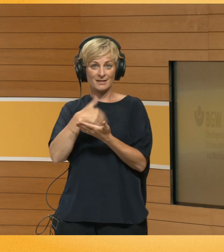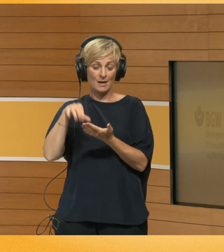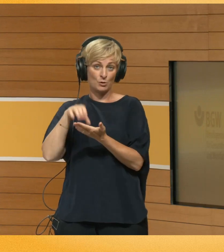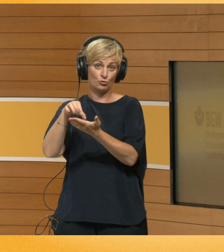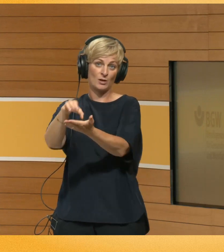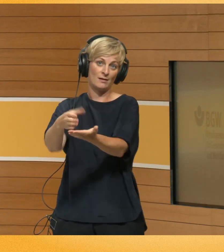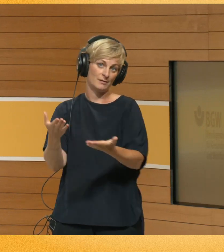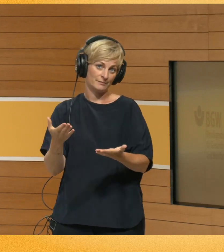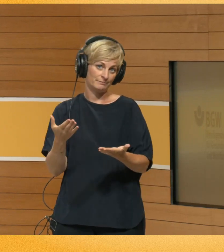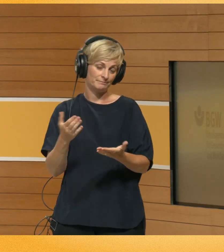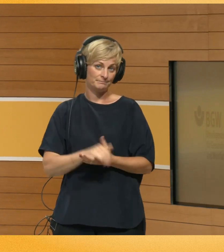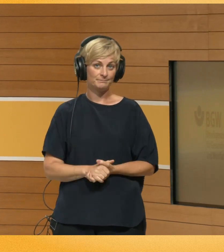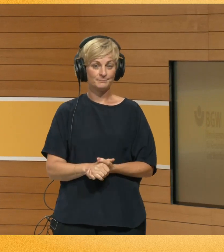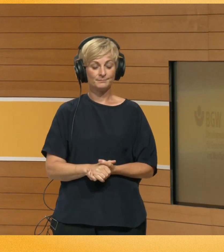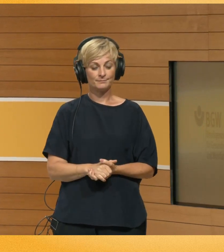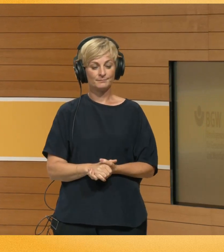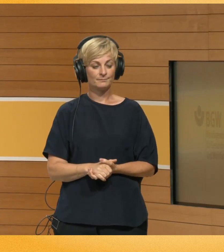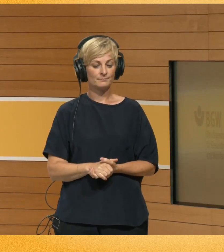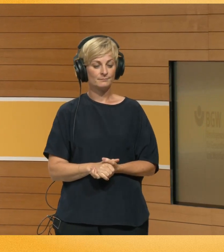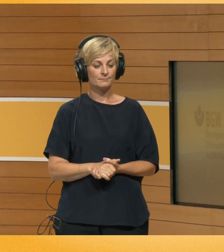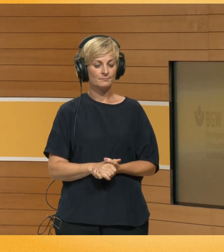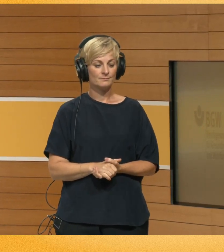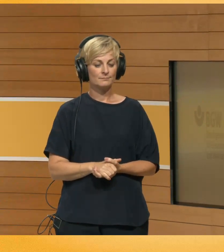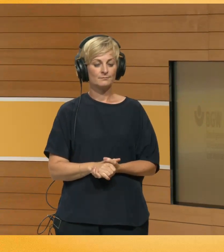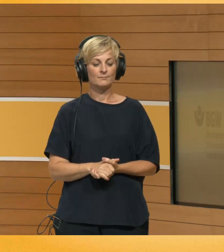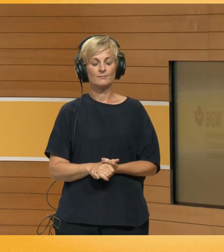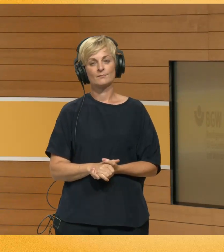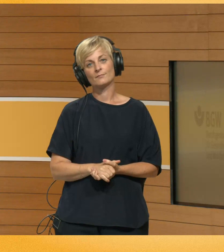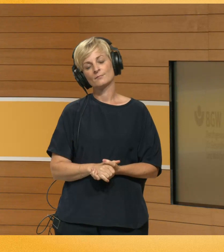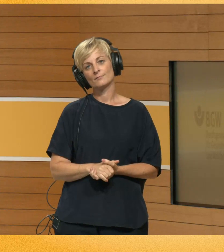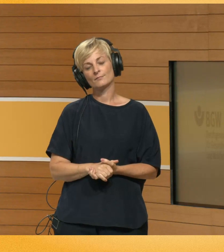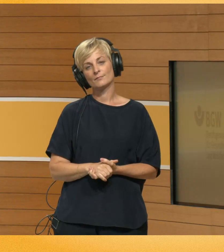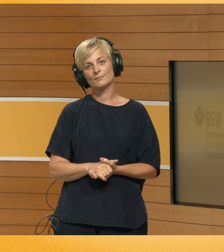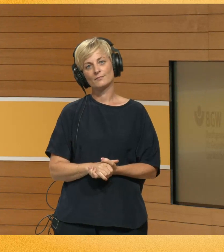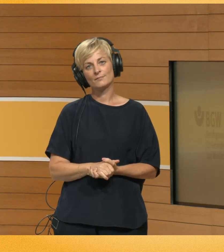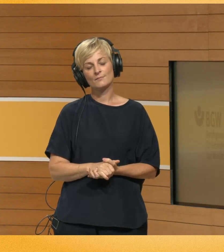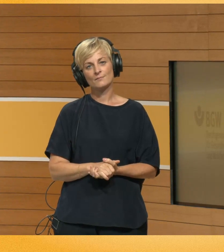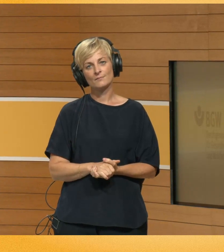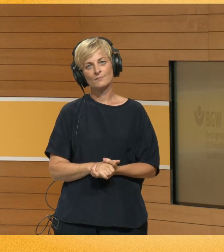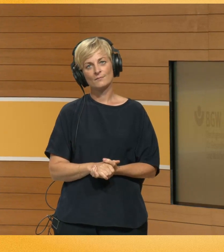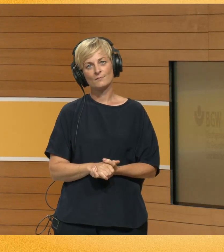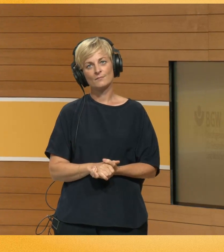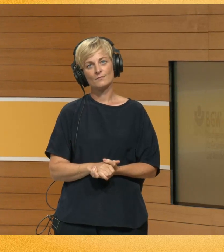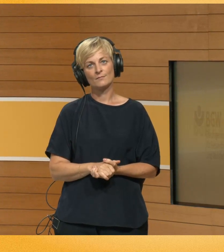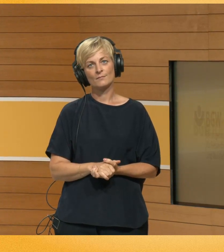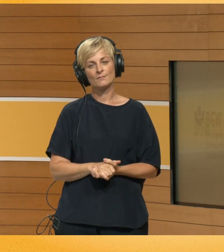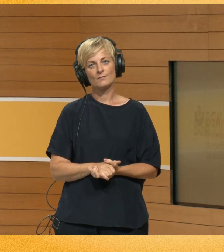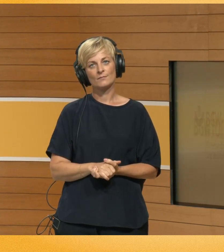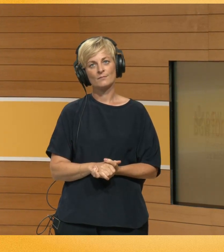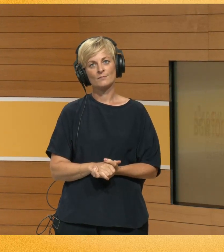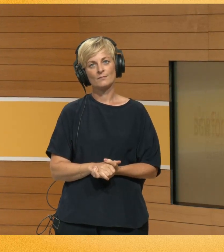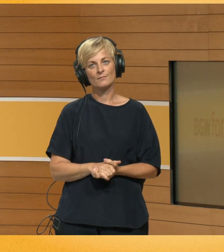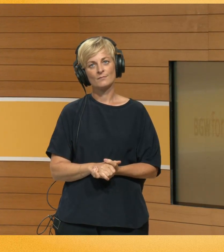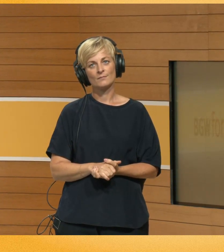So in conclusions, we basically worked on the principles of participatory ergonomics, where we